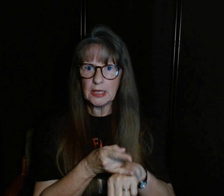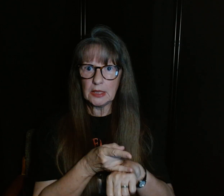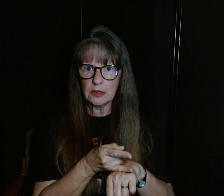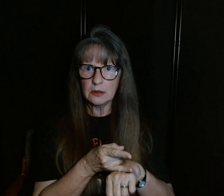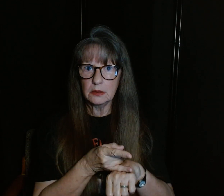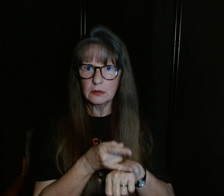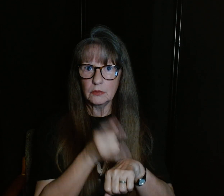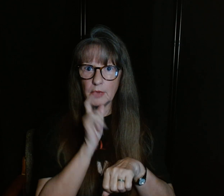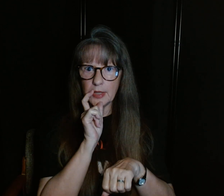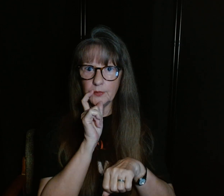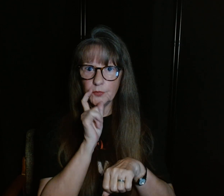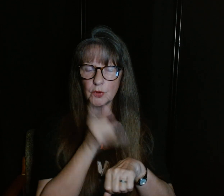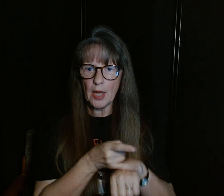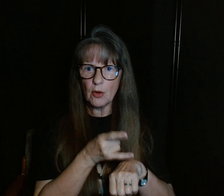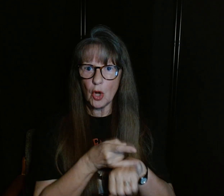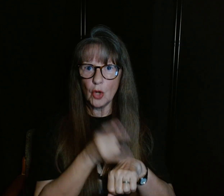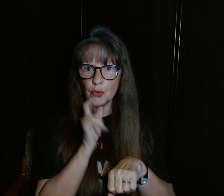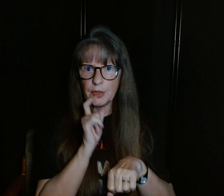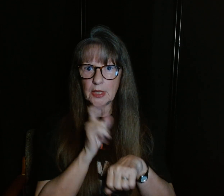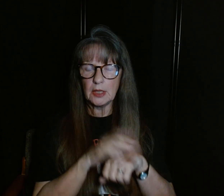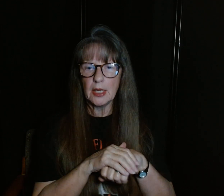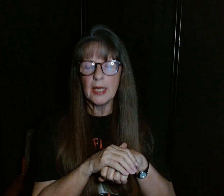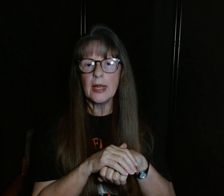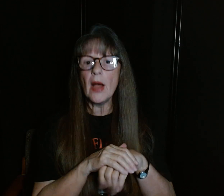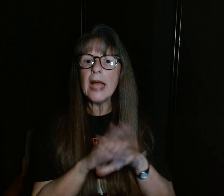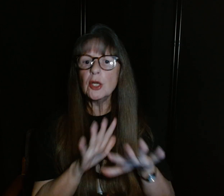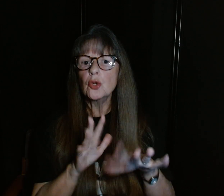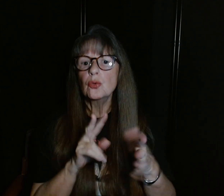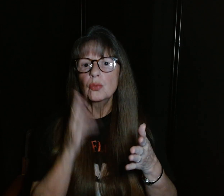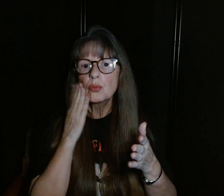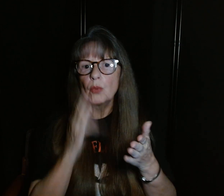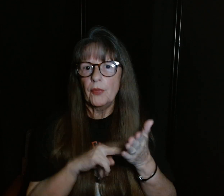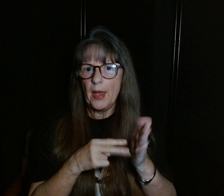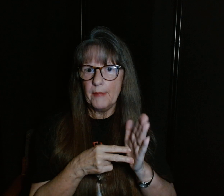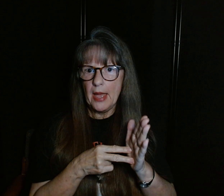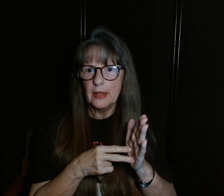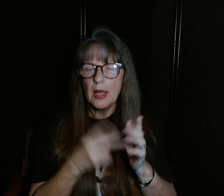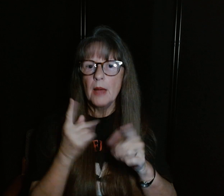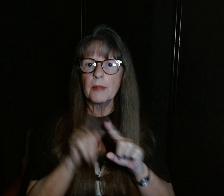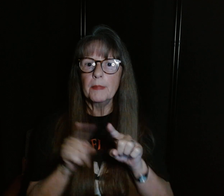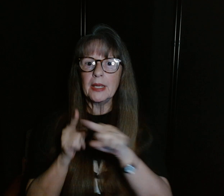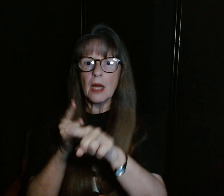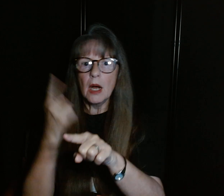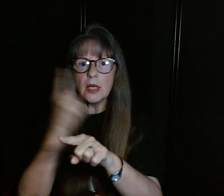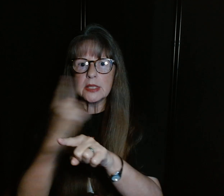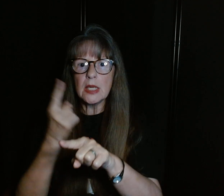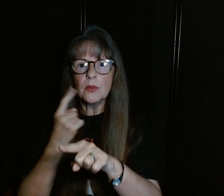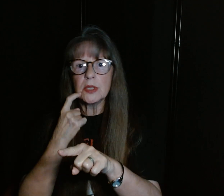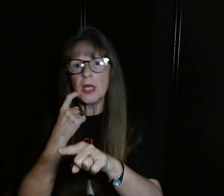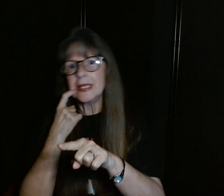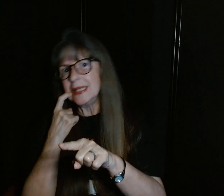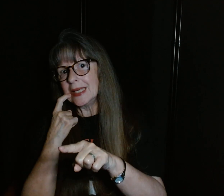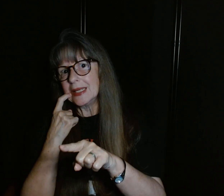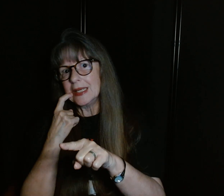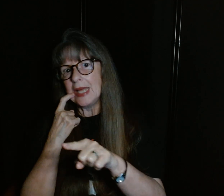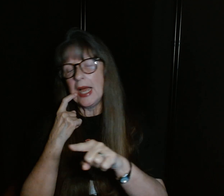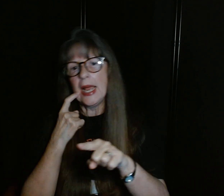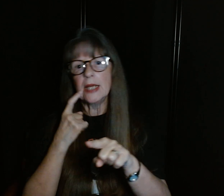drinking, right? Alcohol drinking. Now, I knew what that meant, but because he was addicted, I had to